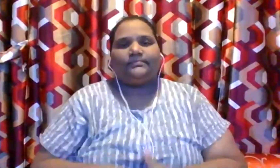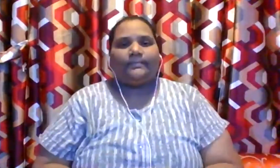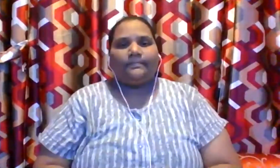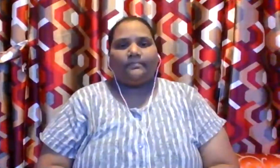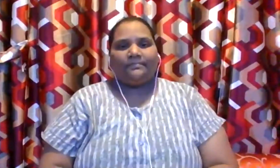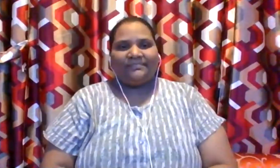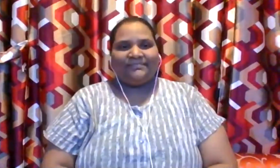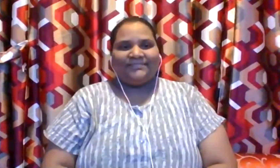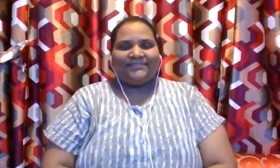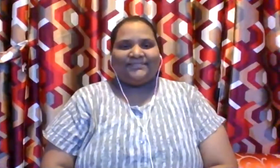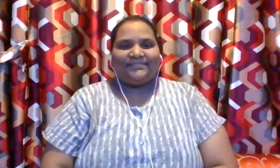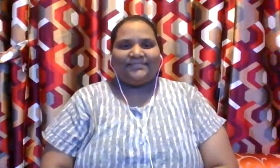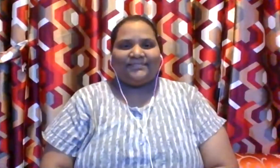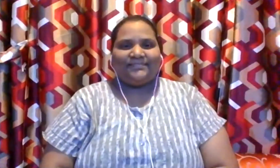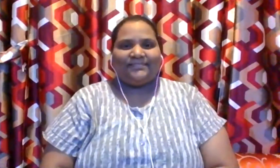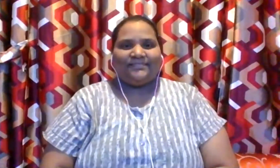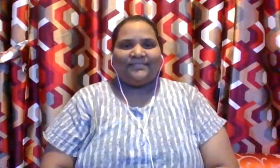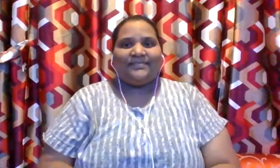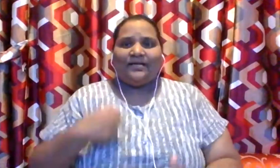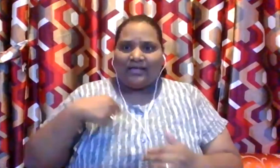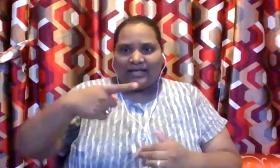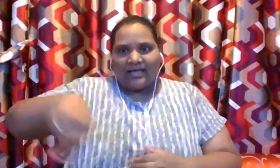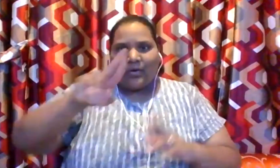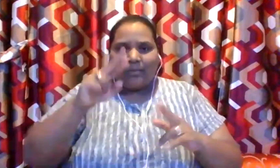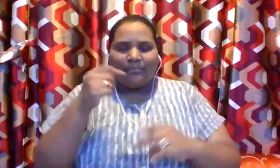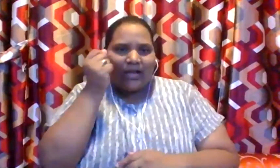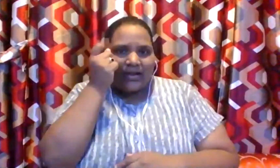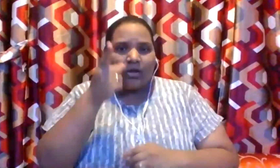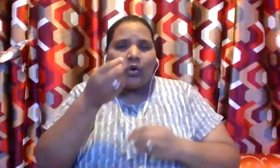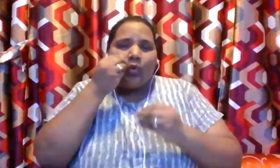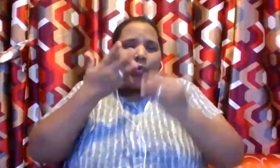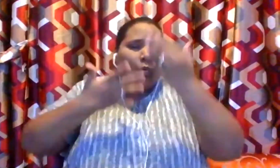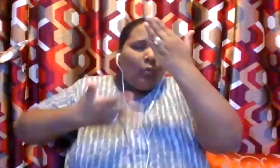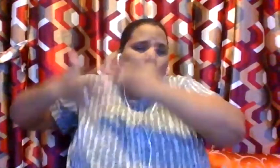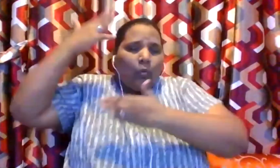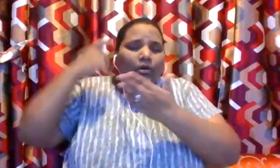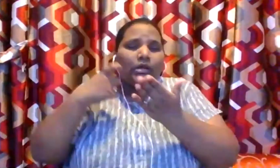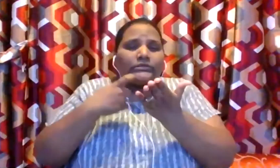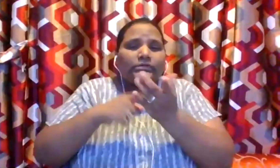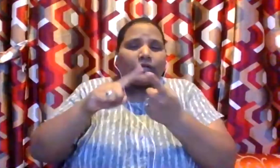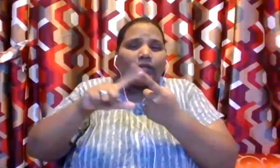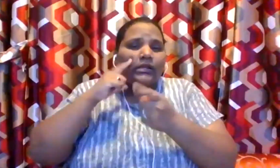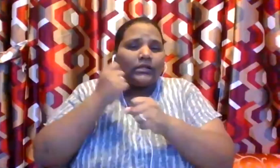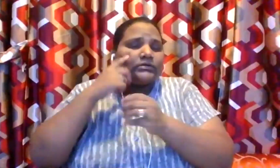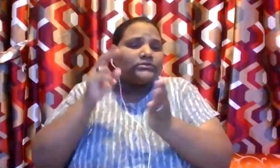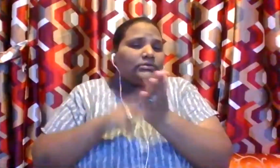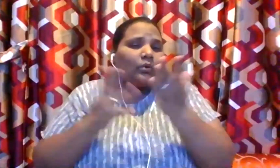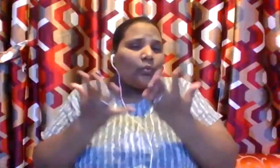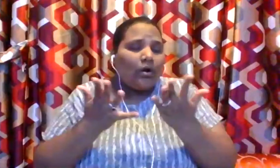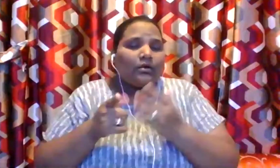So from this session, we understand that the oldest religion is Sanatana Dharma, where Lord teaches us how to love God. And if